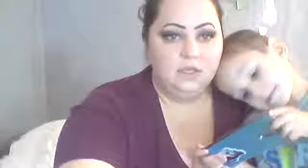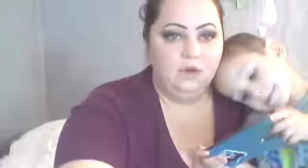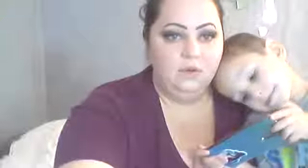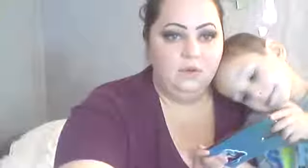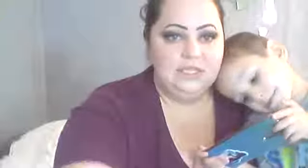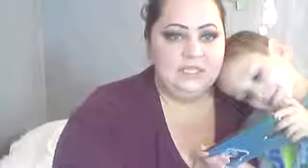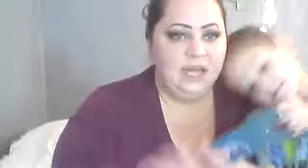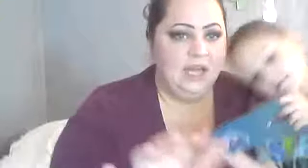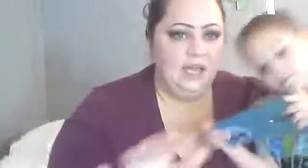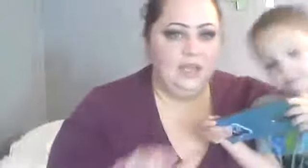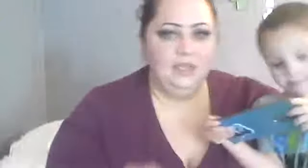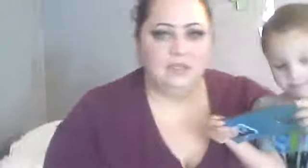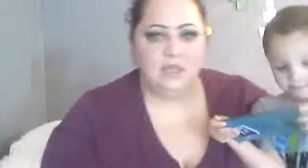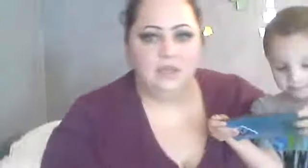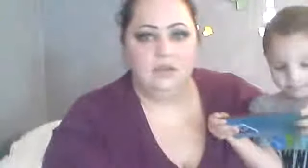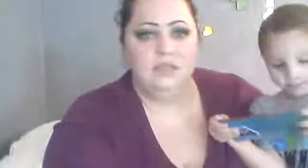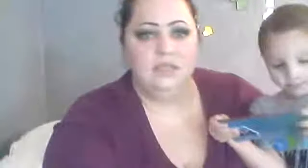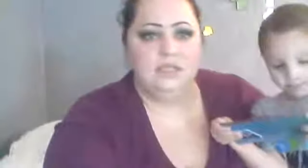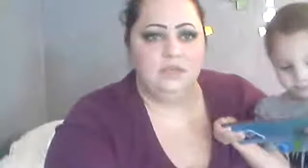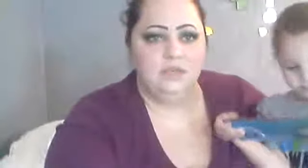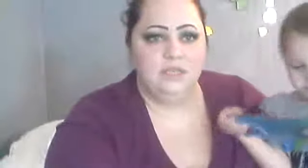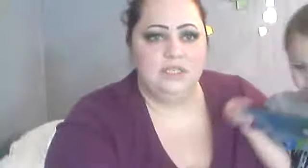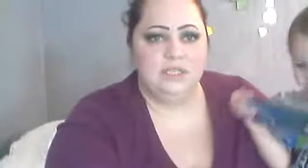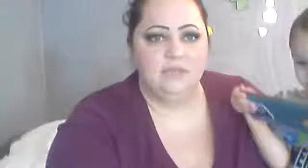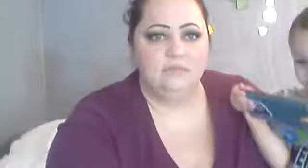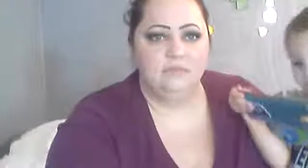So this guy's, let's see, where is it?